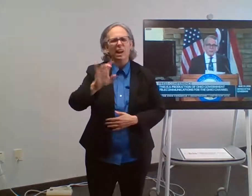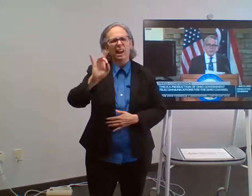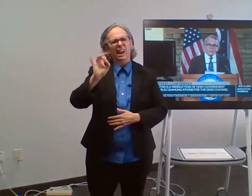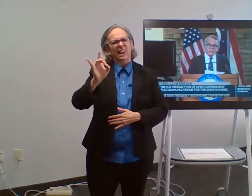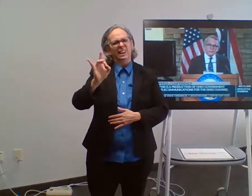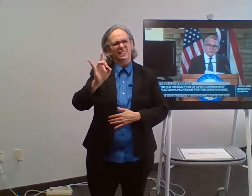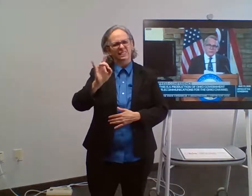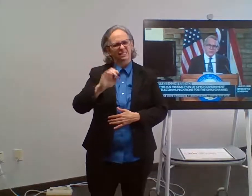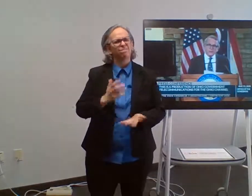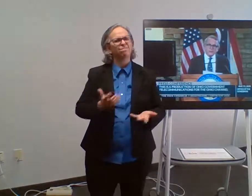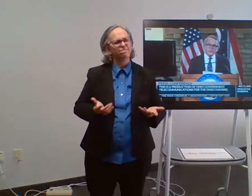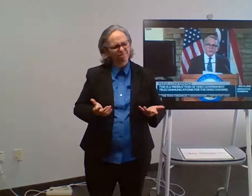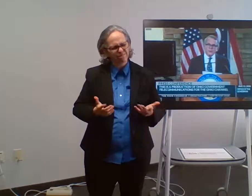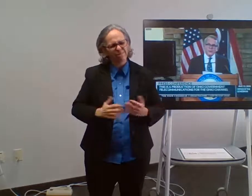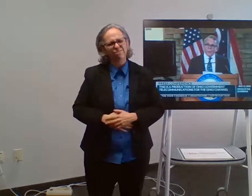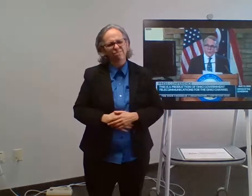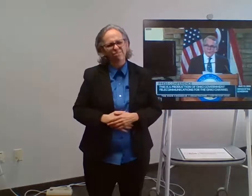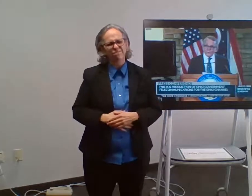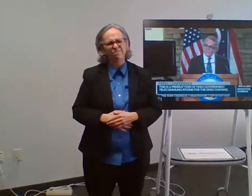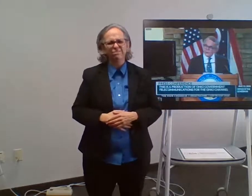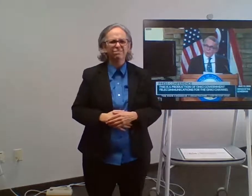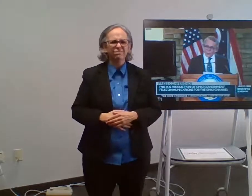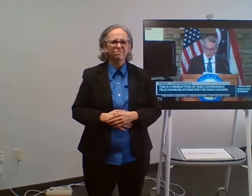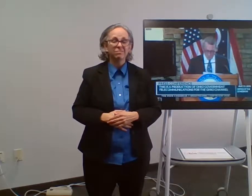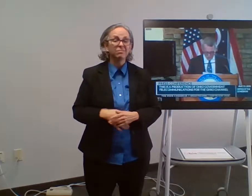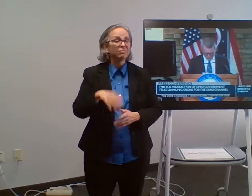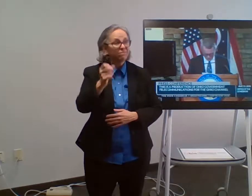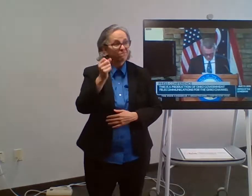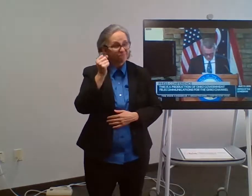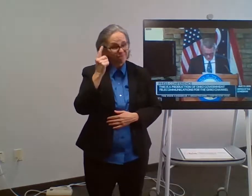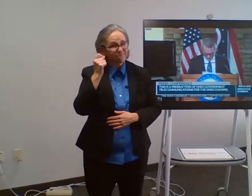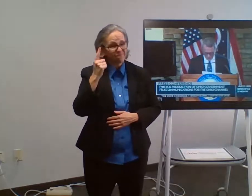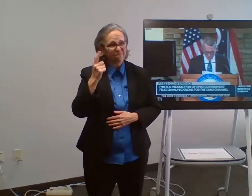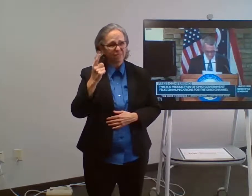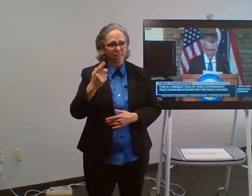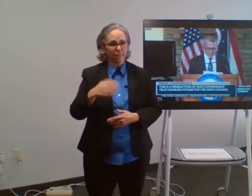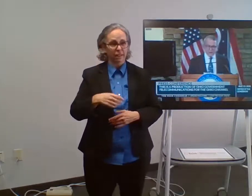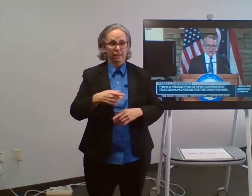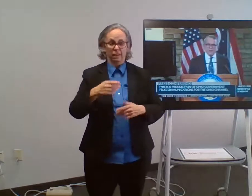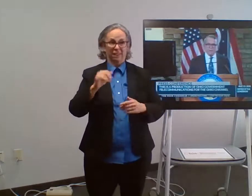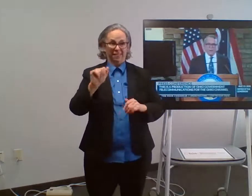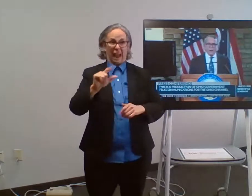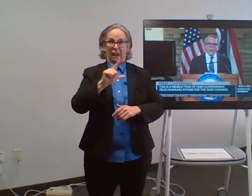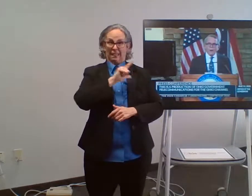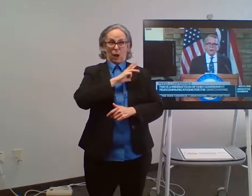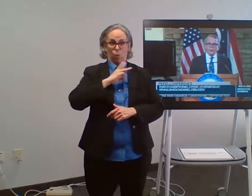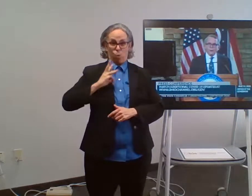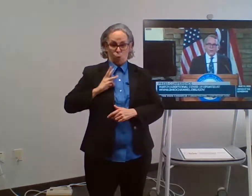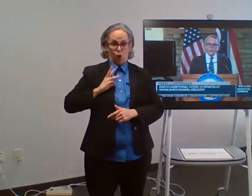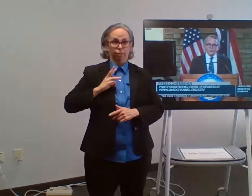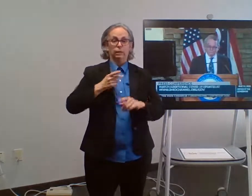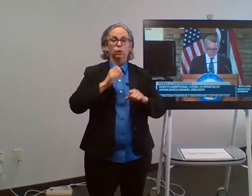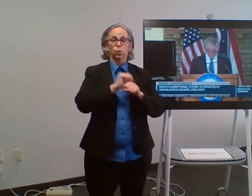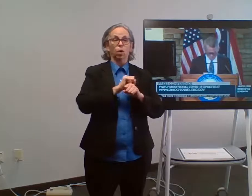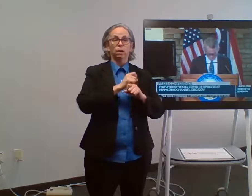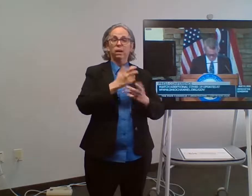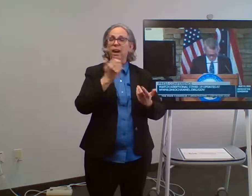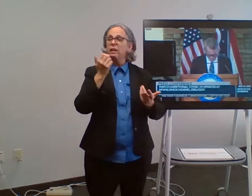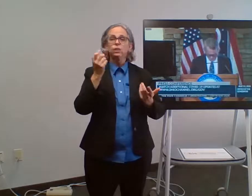the Reception Center in Orient, a long ways, every day, a 4-hour round